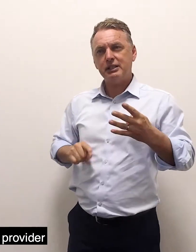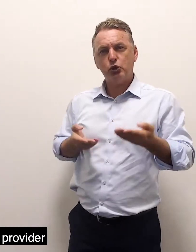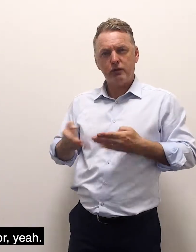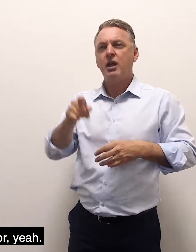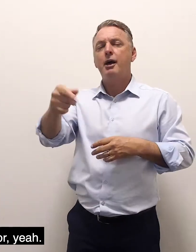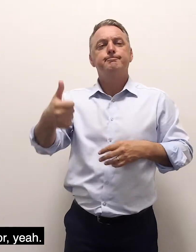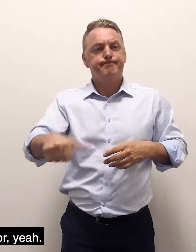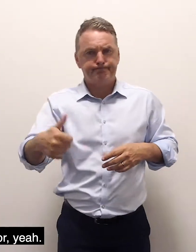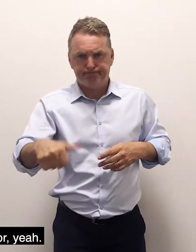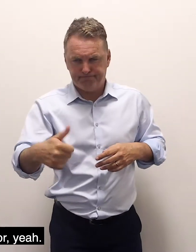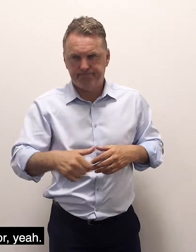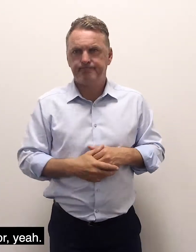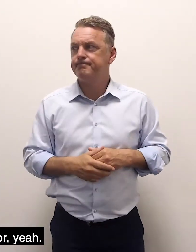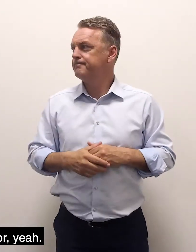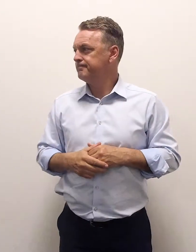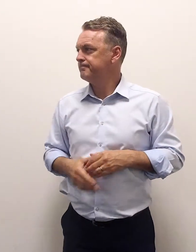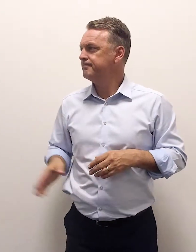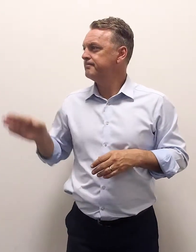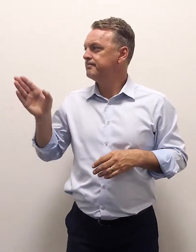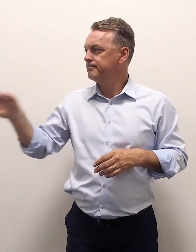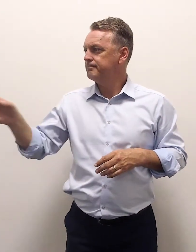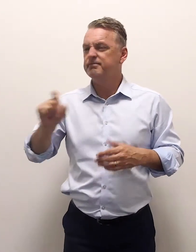service provider in the disability sector, yeah.